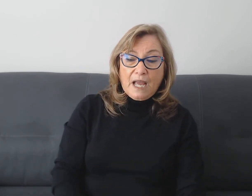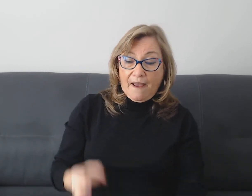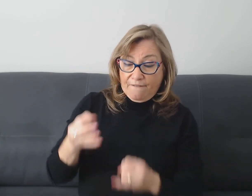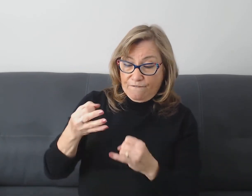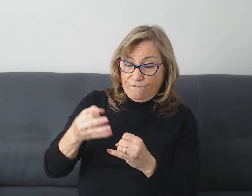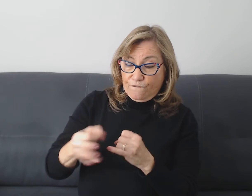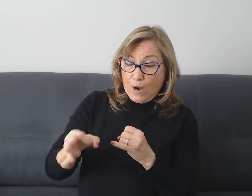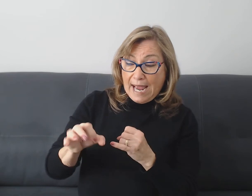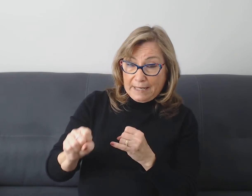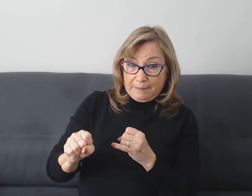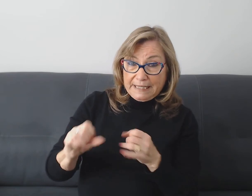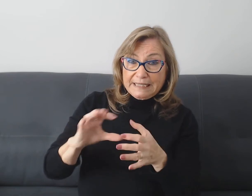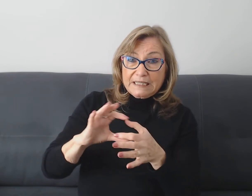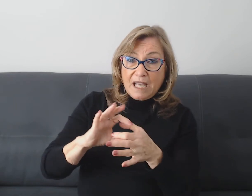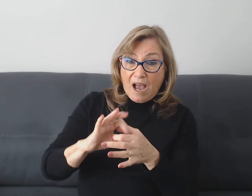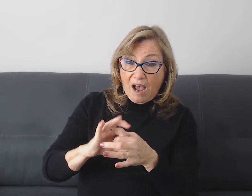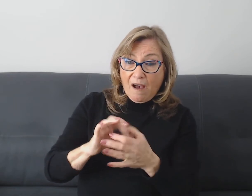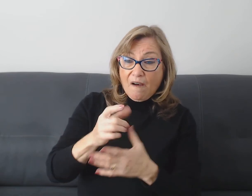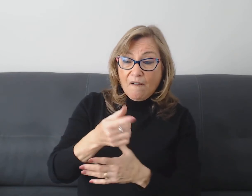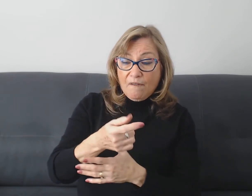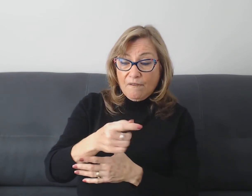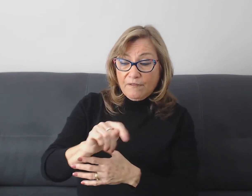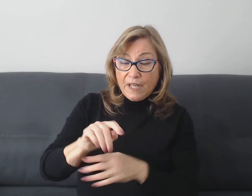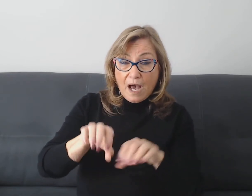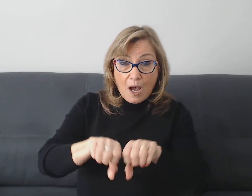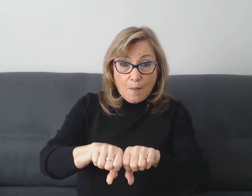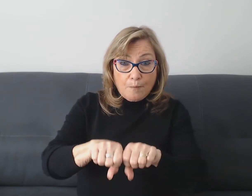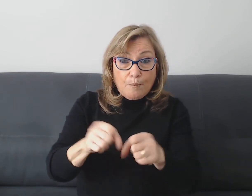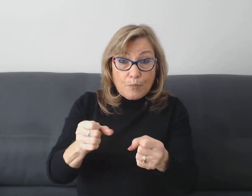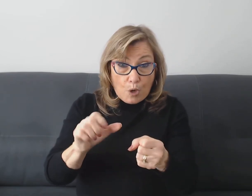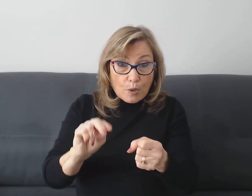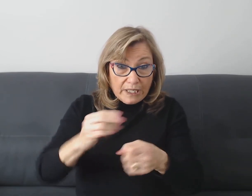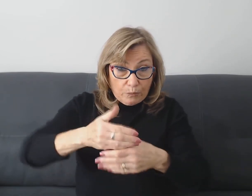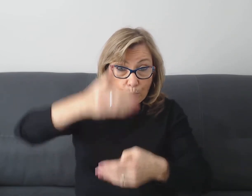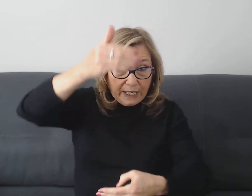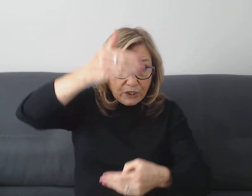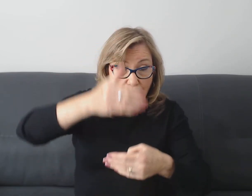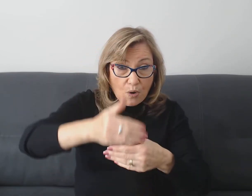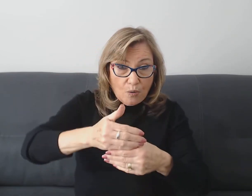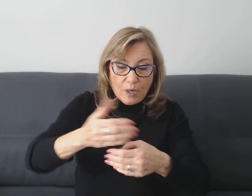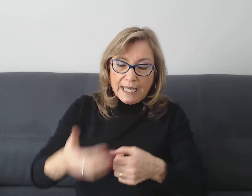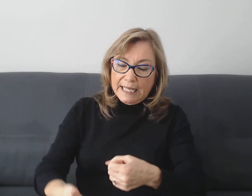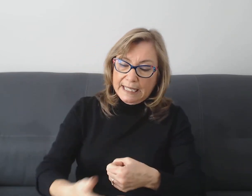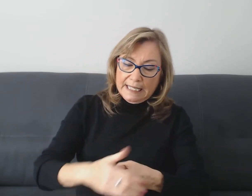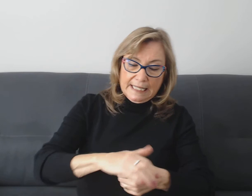fragments of the broken window covered the floor.